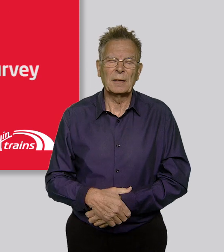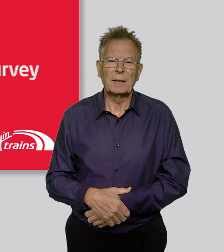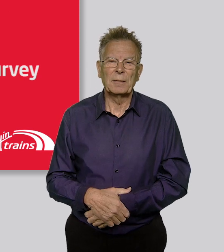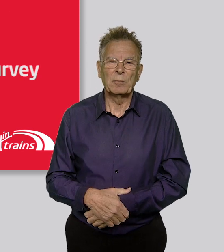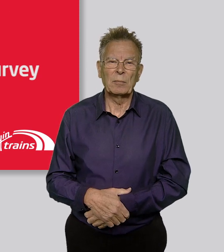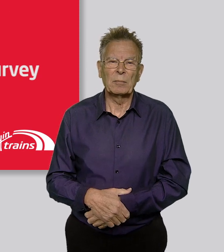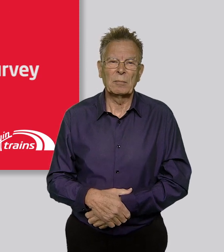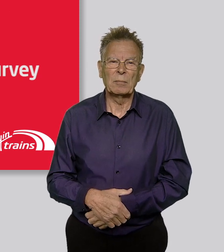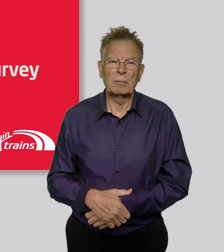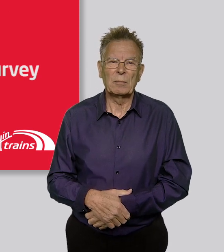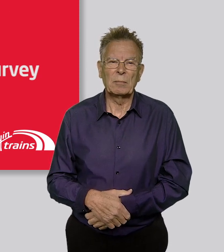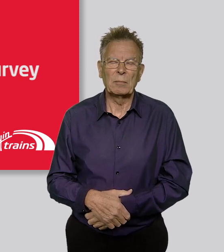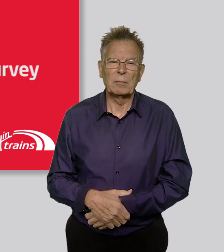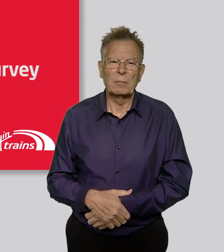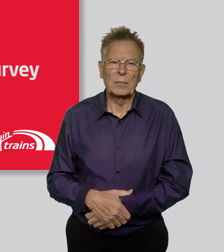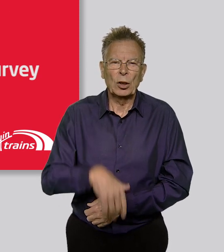76.8%.